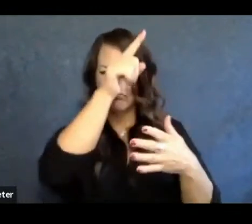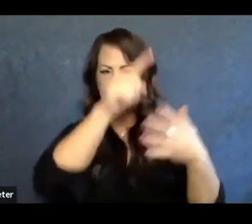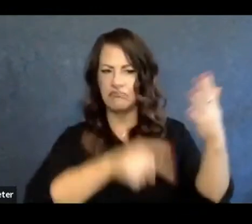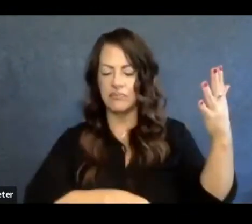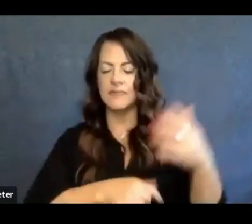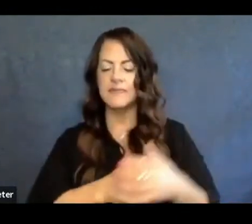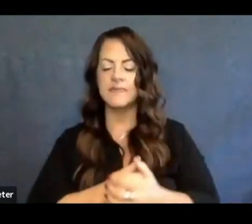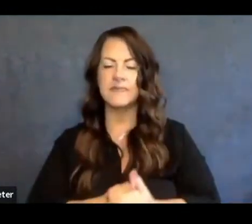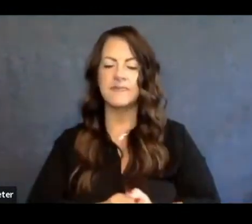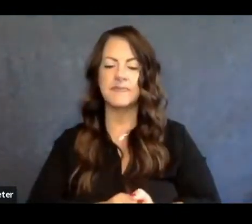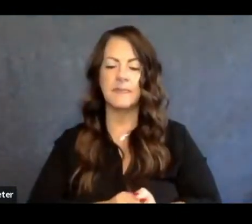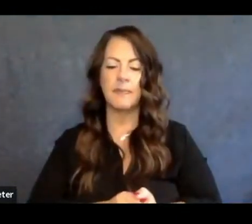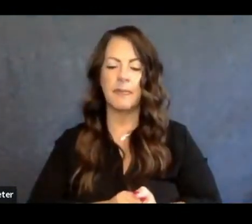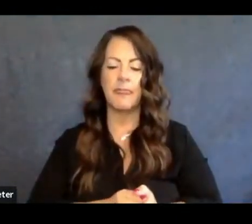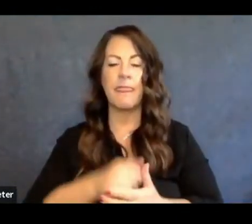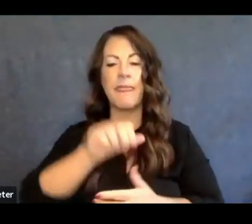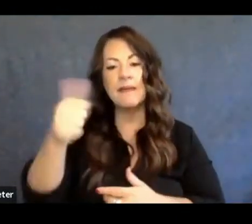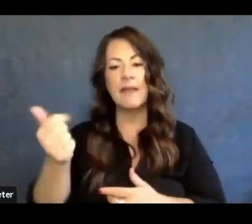OC.